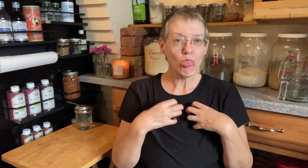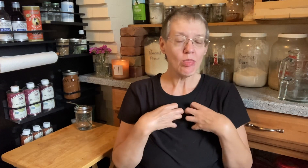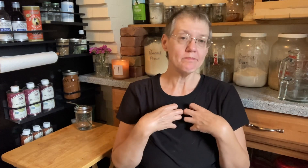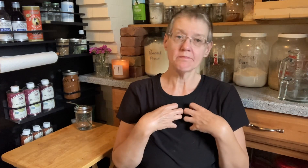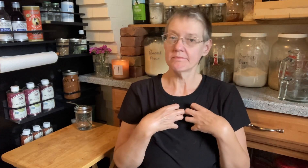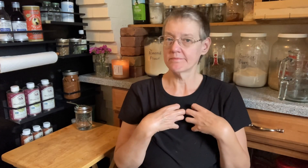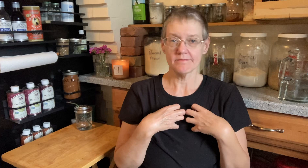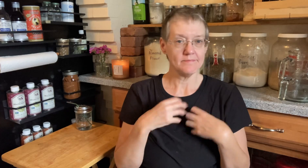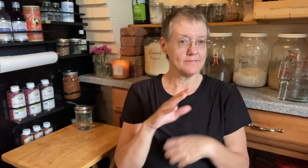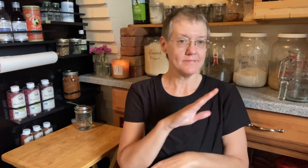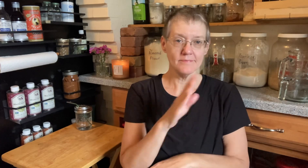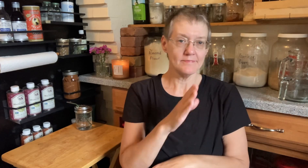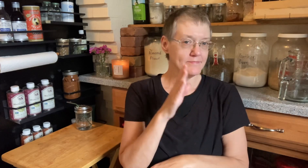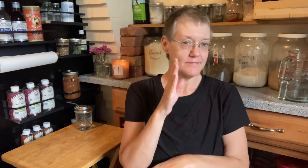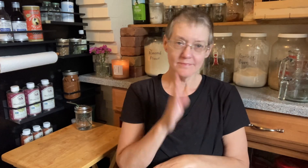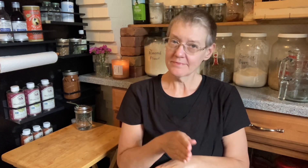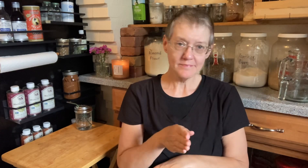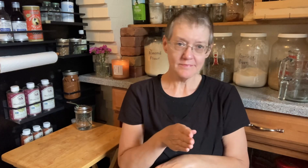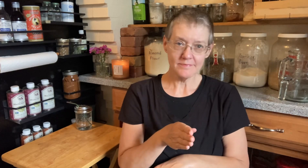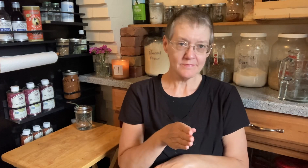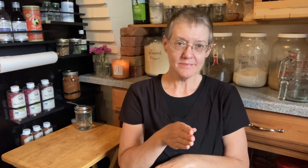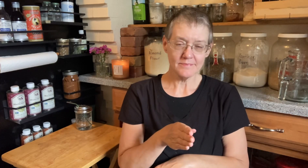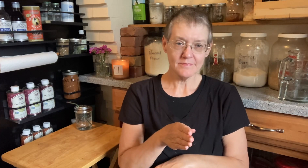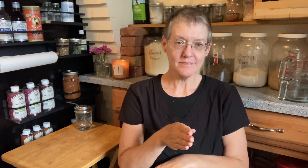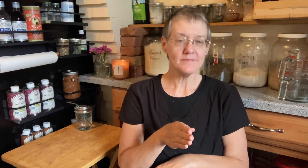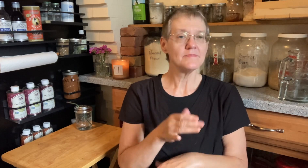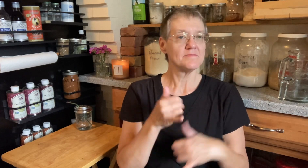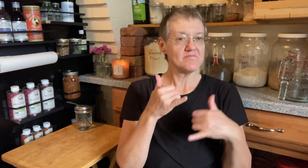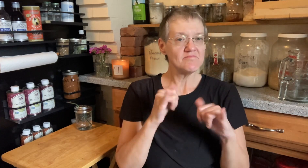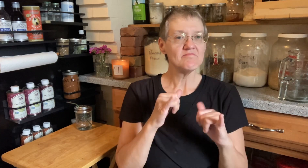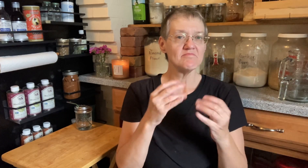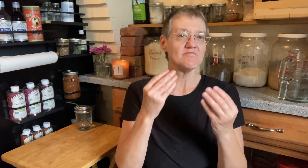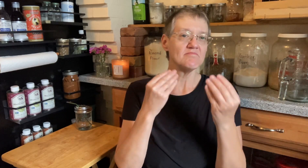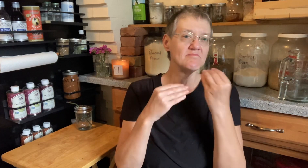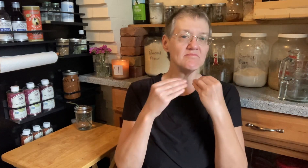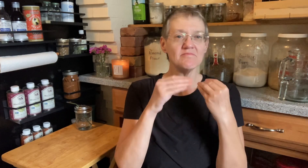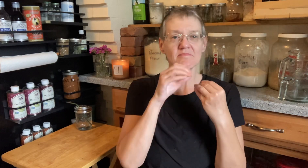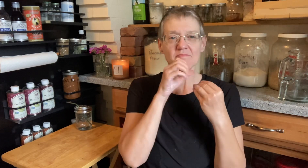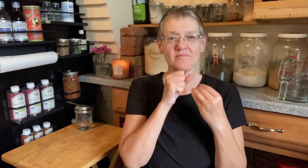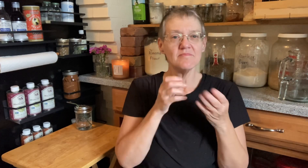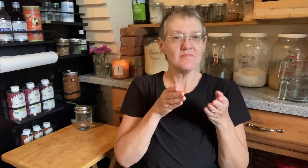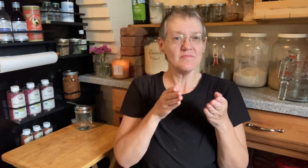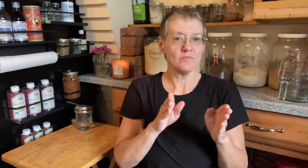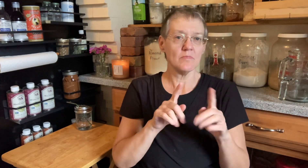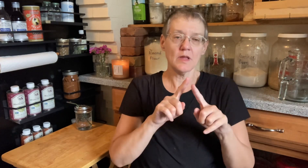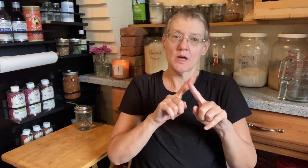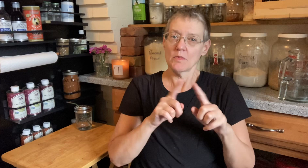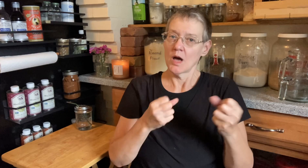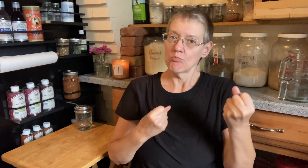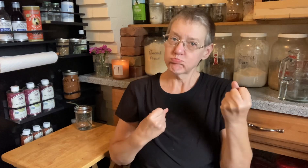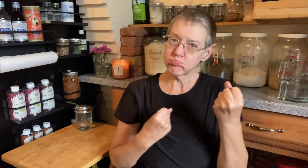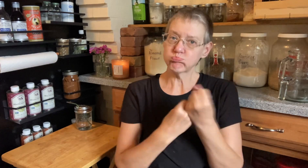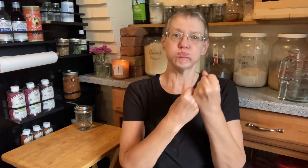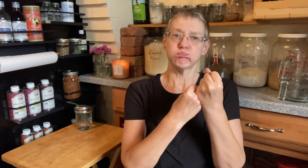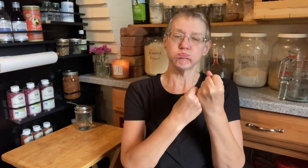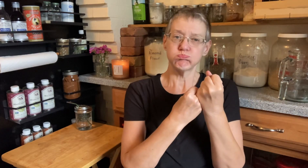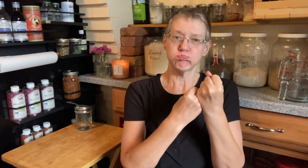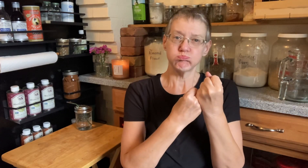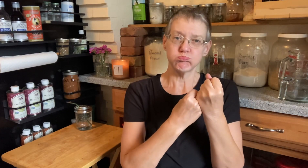Dale never complained. He didn't change the way he ate, but he was very supportive.